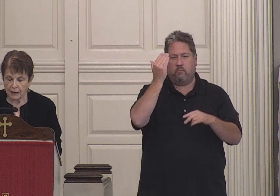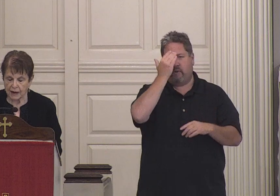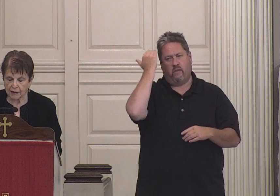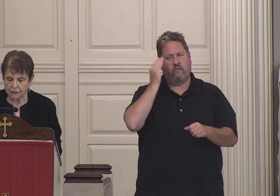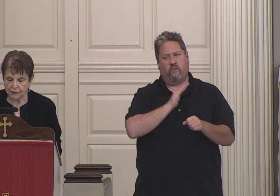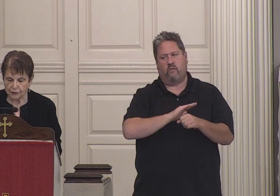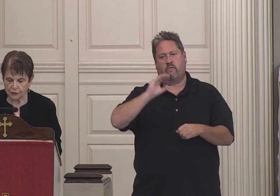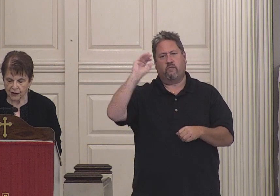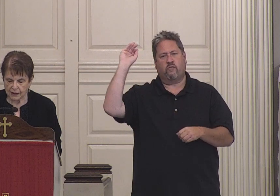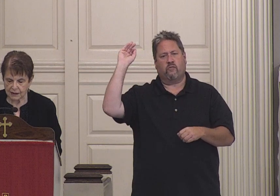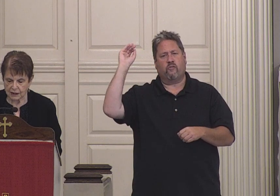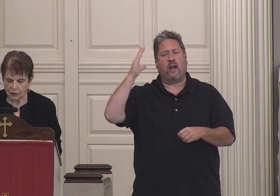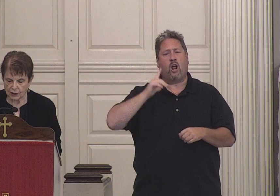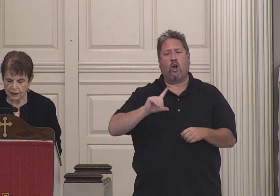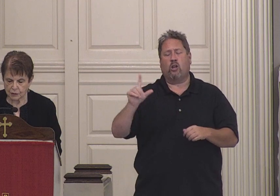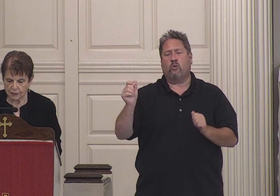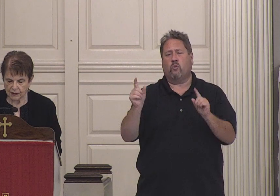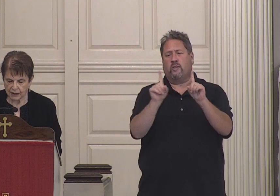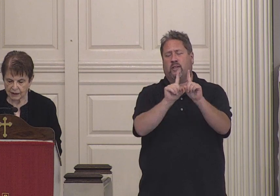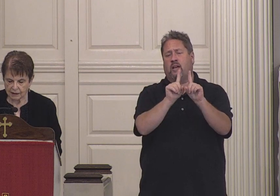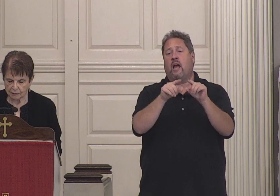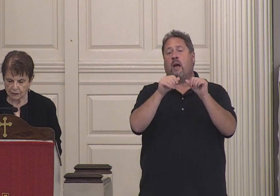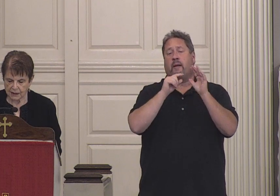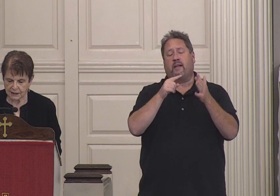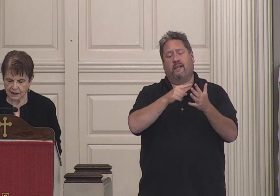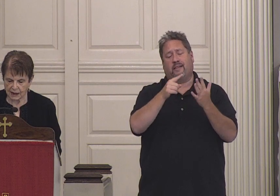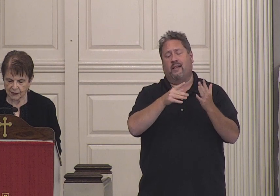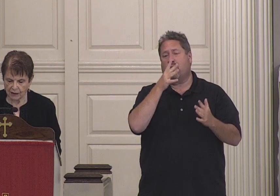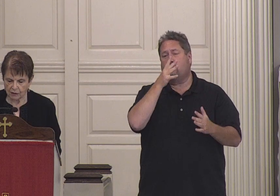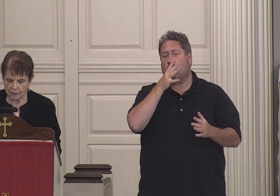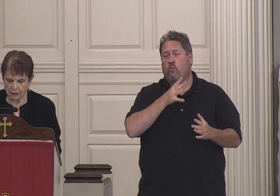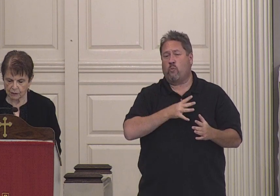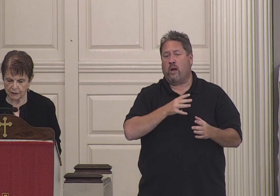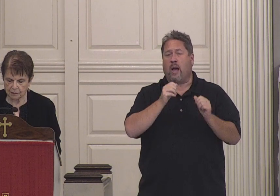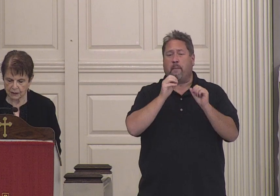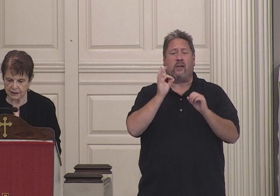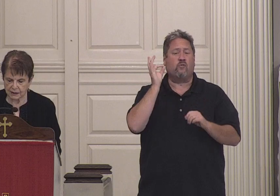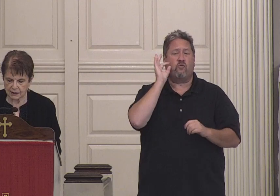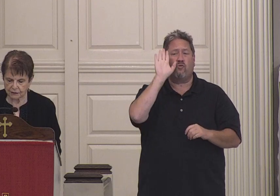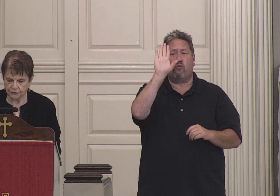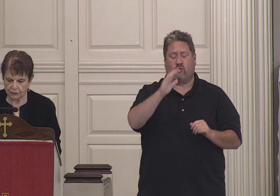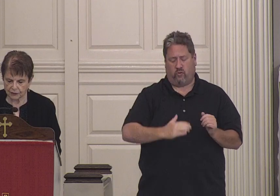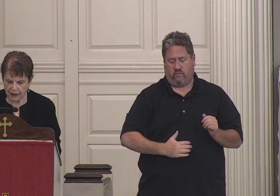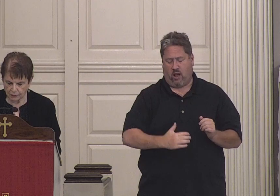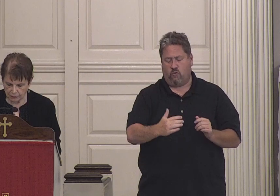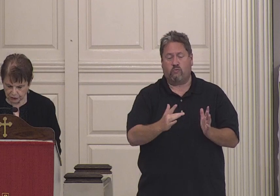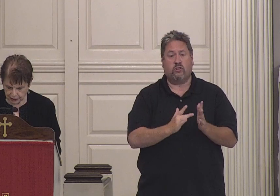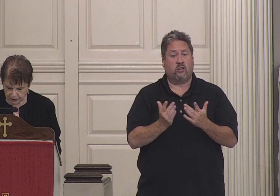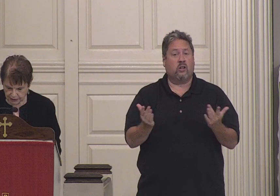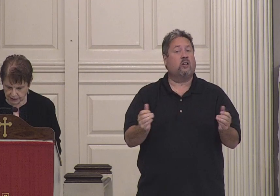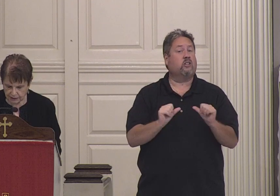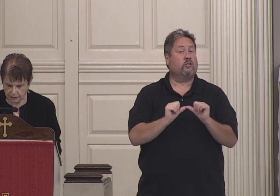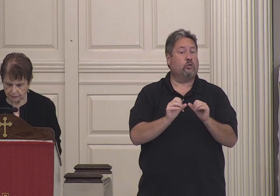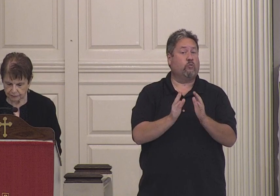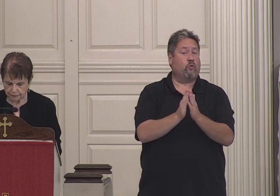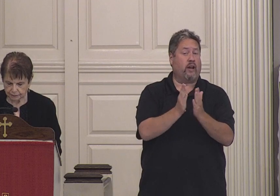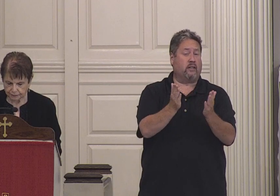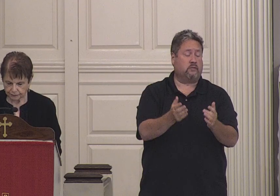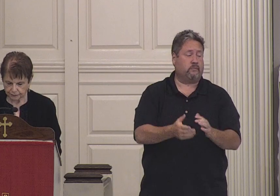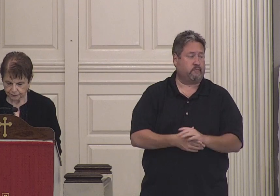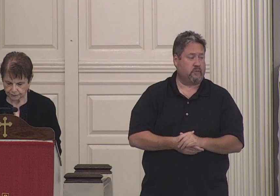Hail Mary, full of grace, the Lord is with thee. Blessed art thou among women, and blessed is the fruit of thy womb, Jesus.